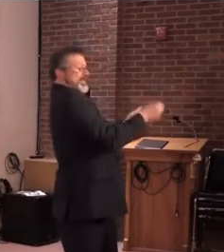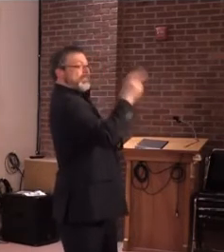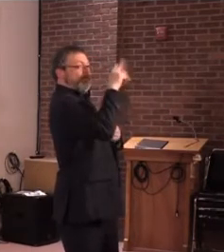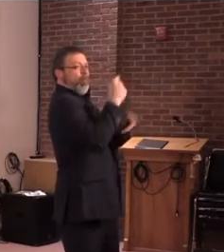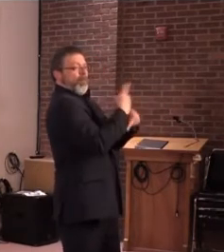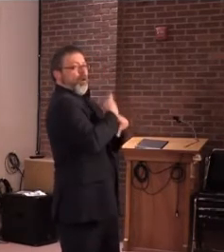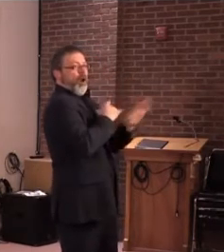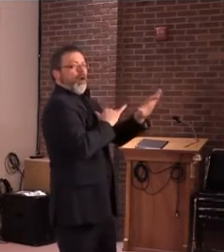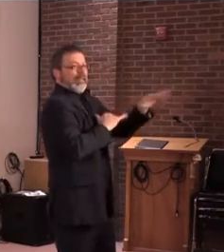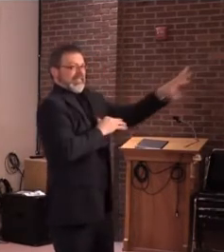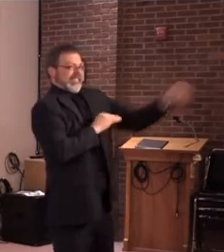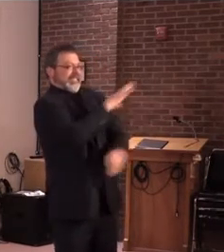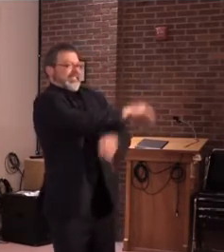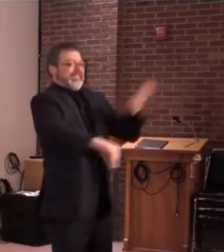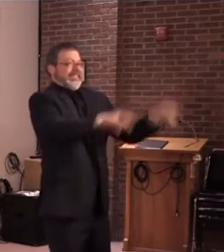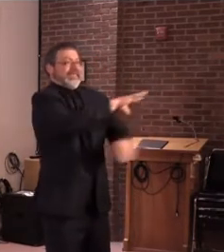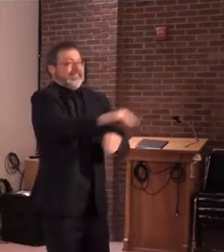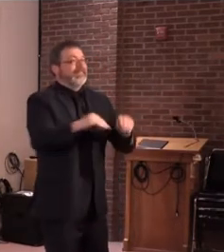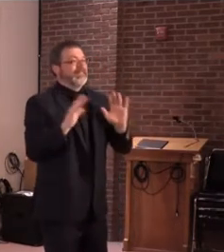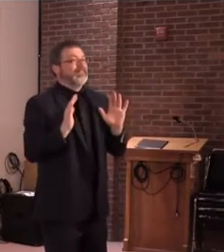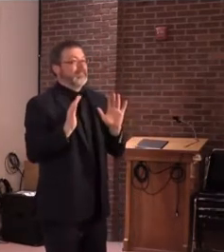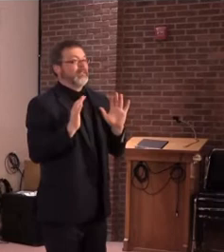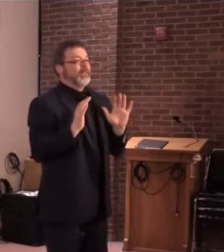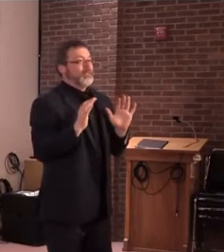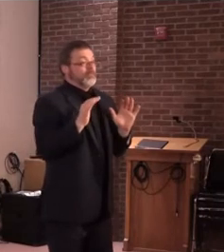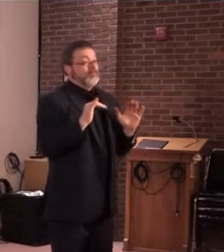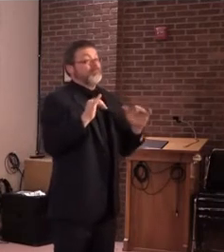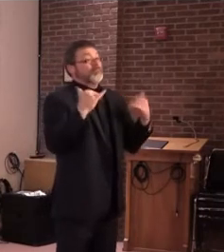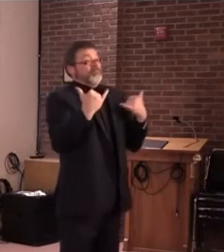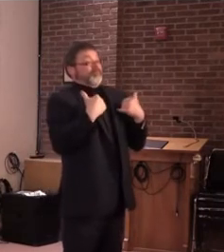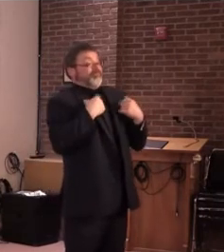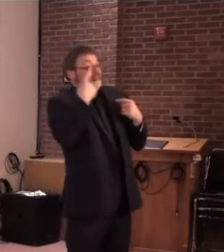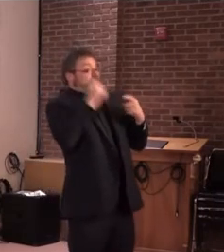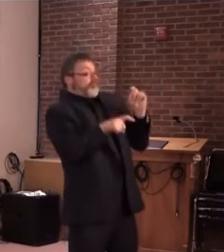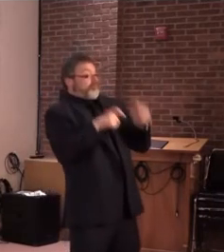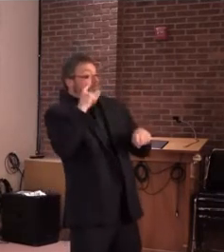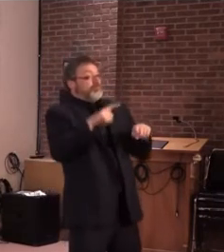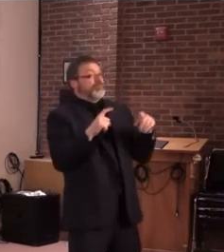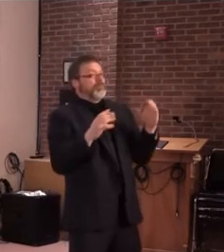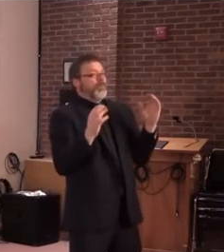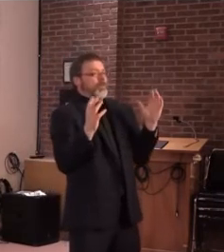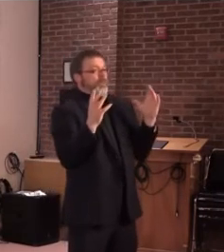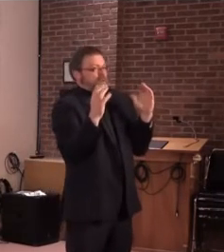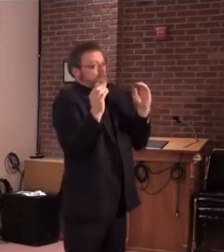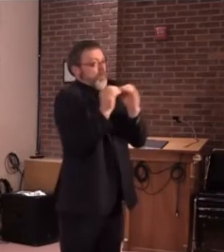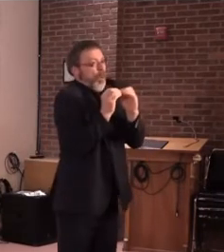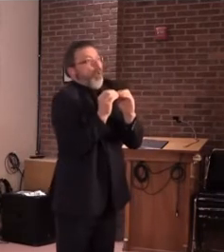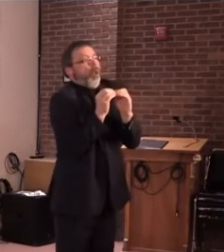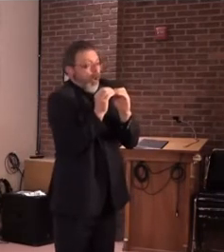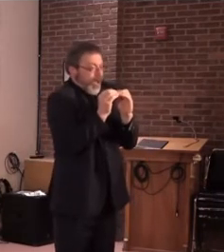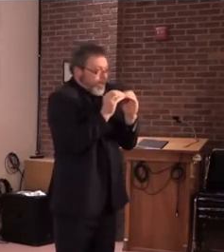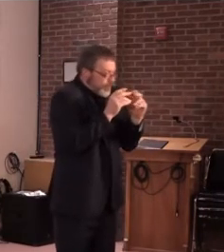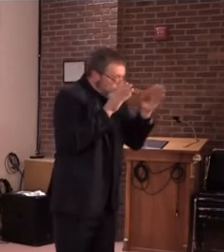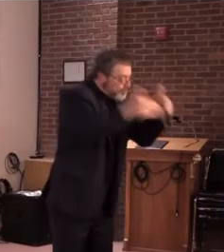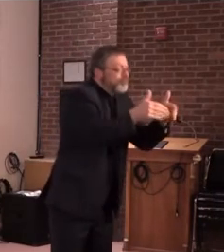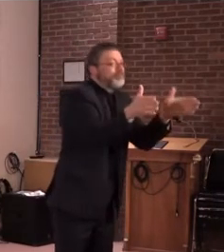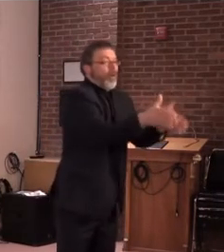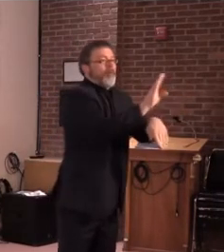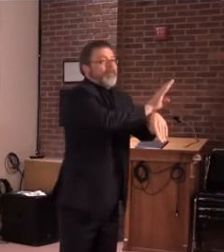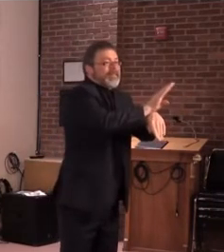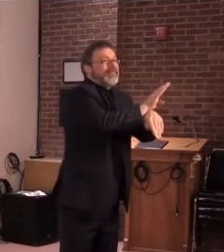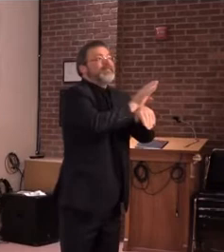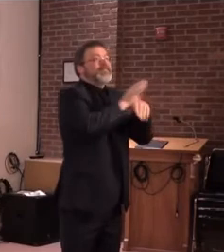we need maybe more small to mid-size operations and more capacity for processing that can get to some of